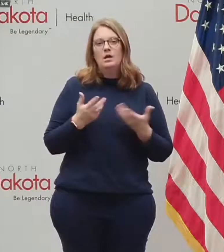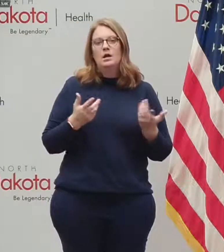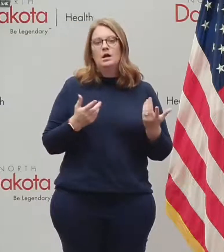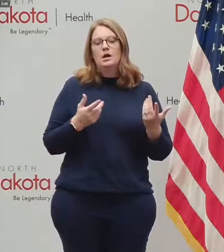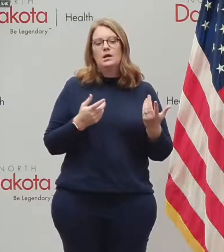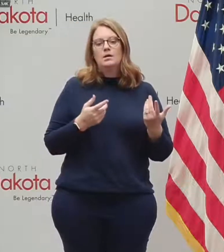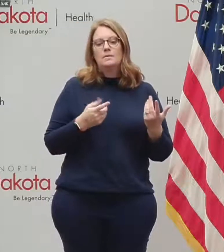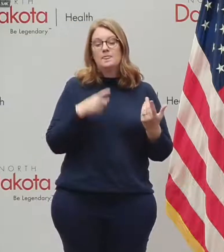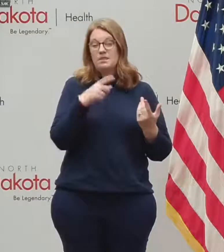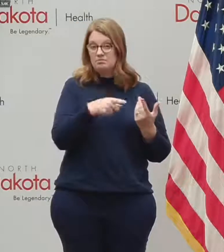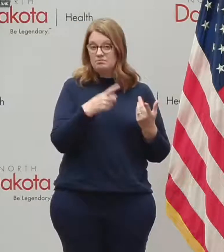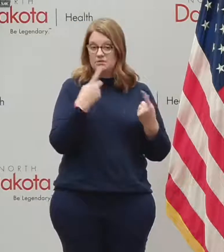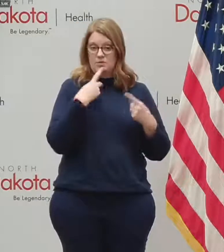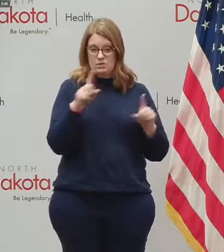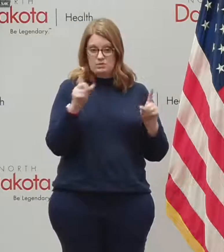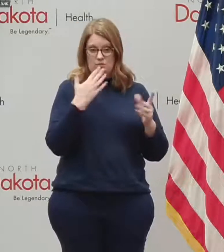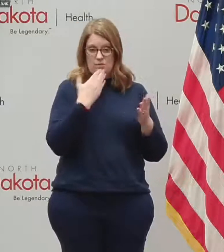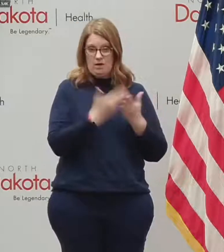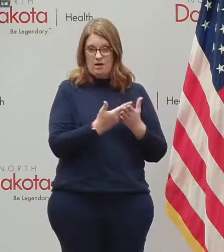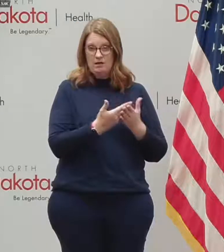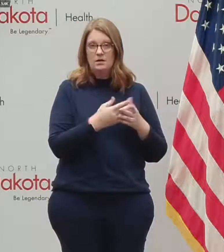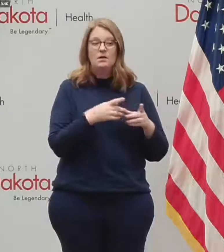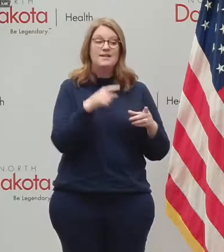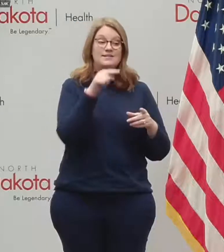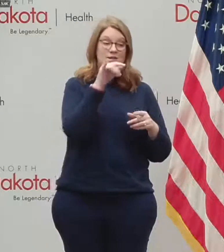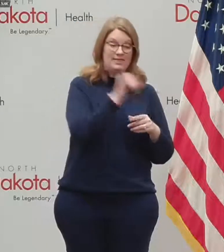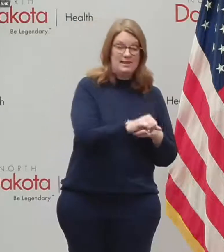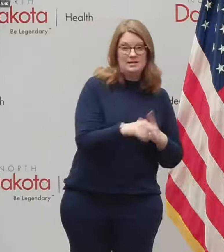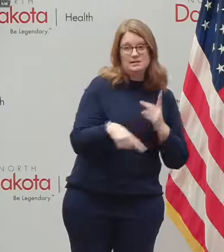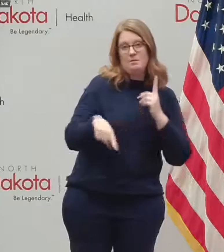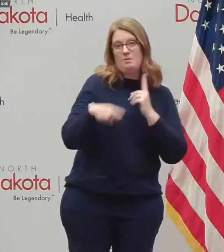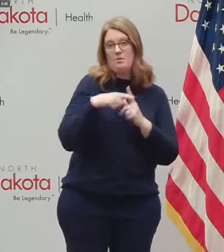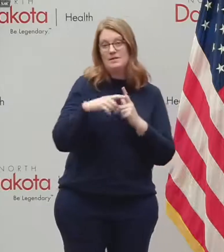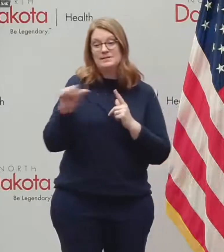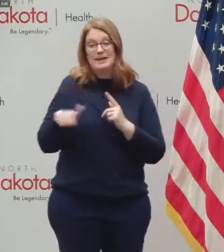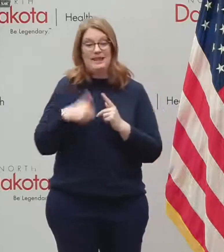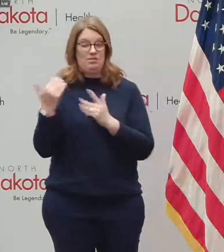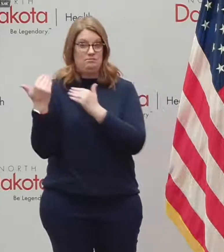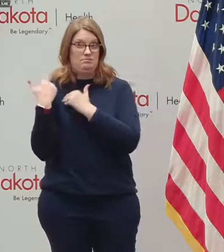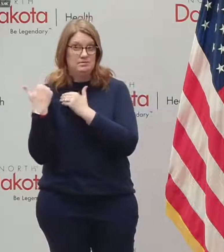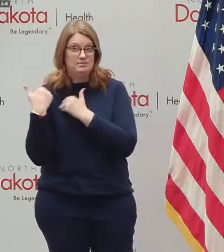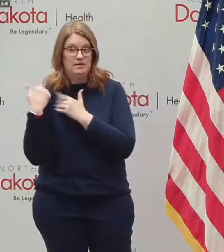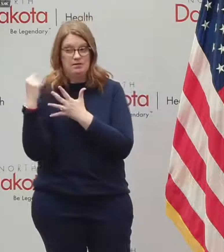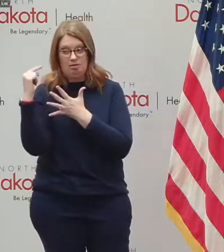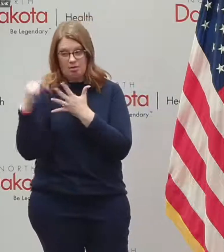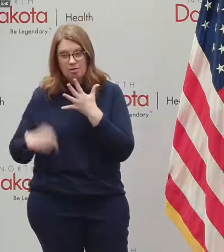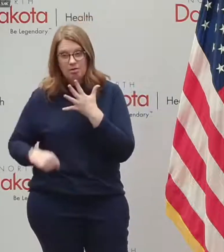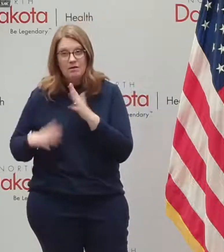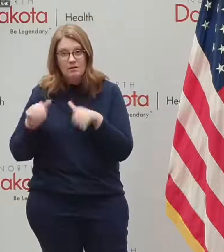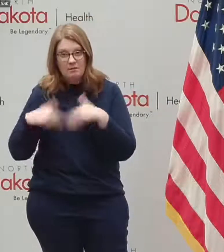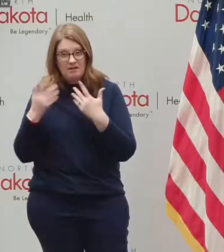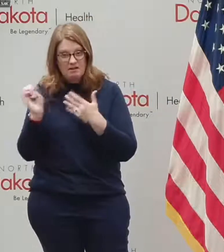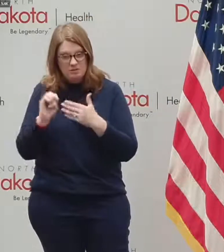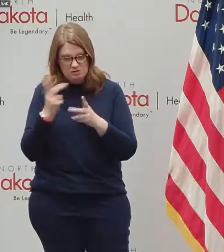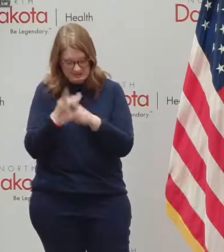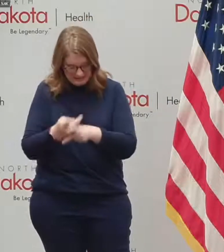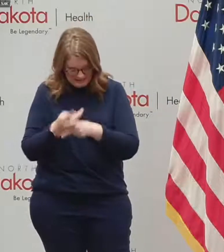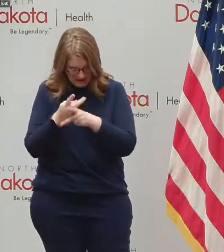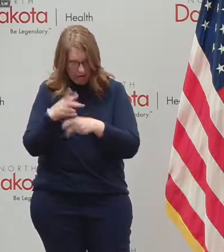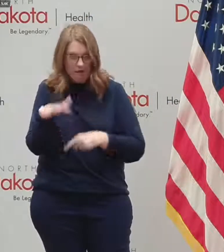proved so effective. And of course, they're doing this on top of all the other calls that they have to provide emergency care across